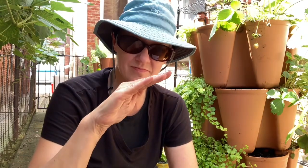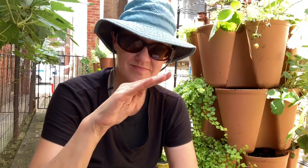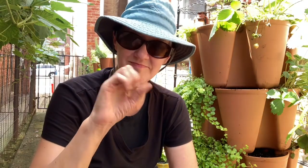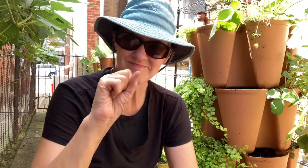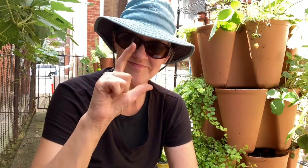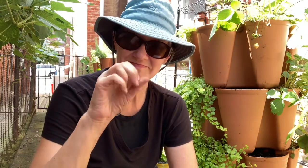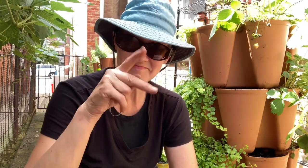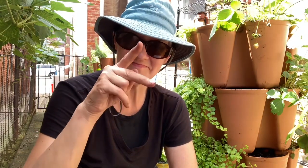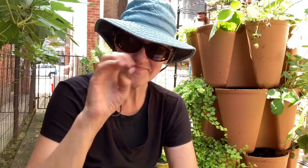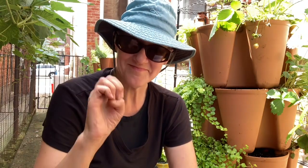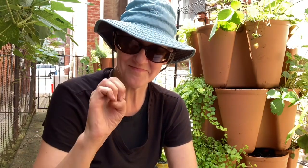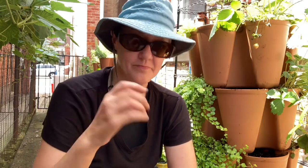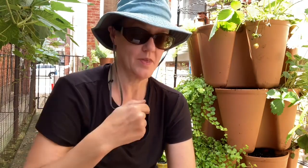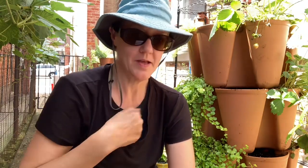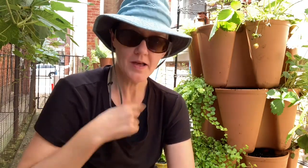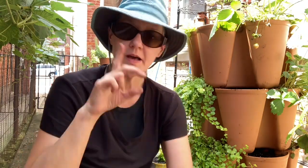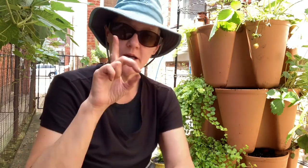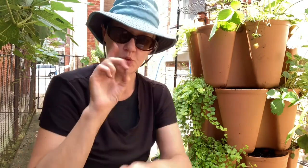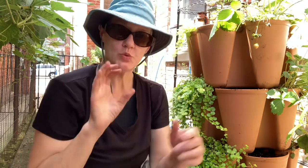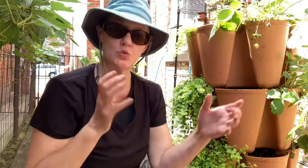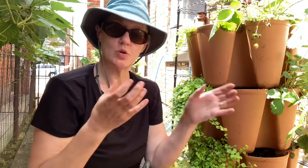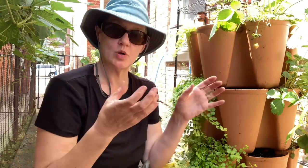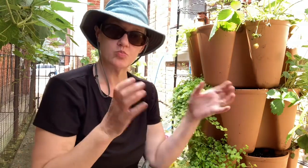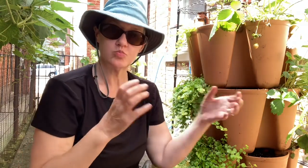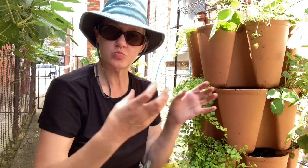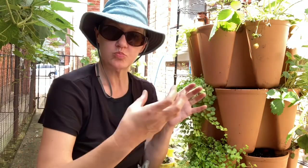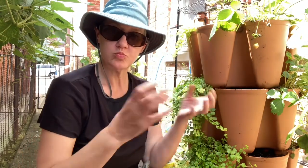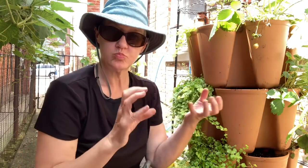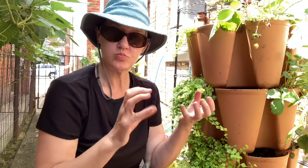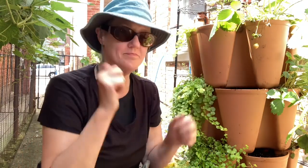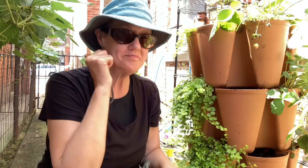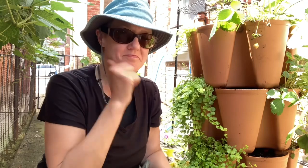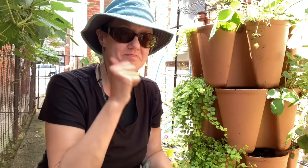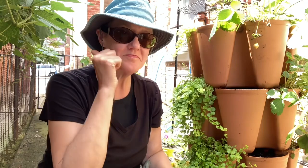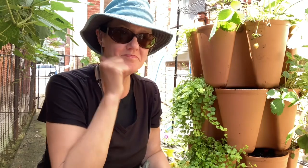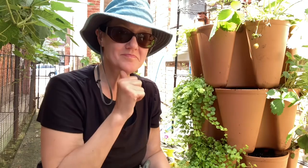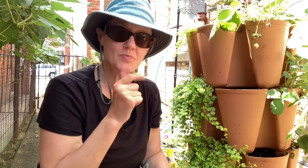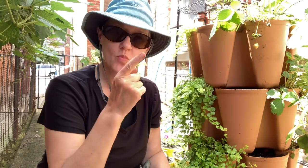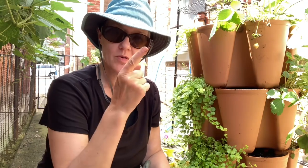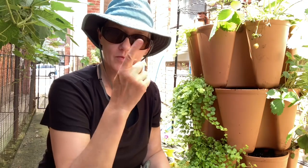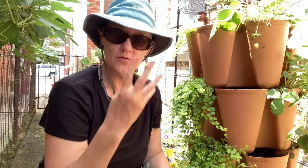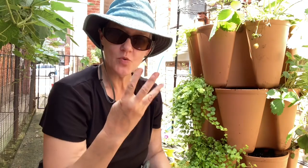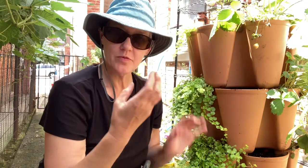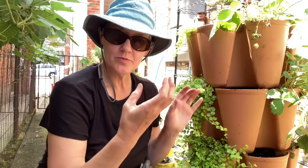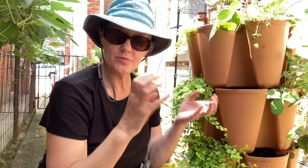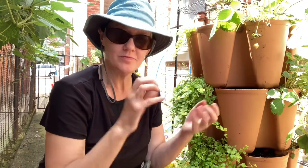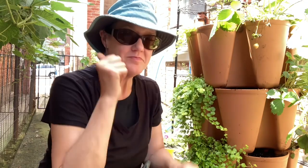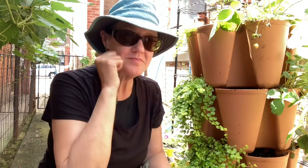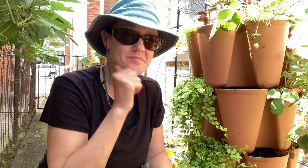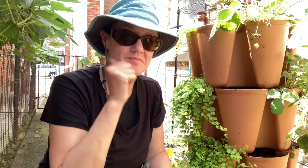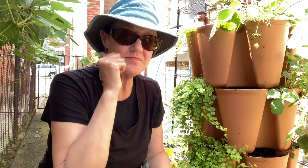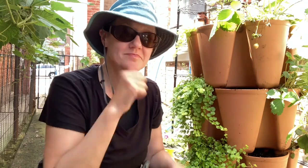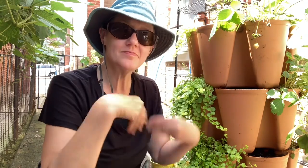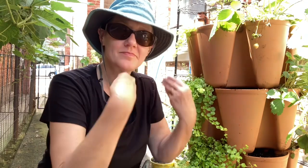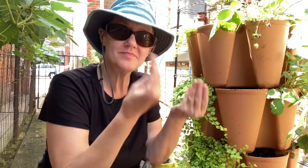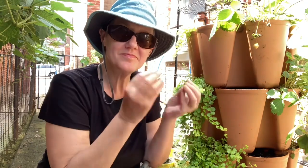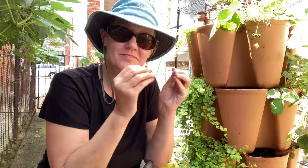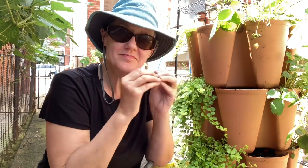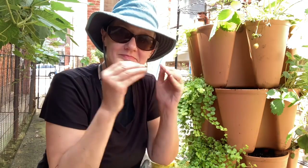Now, can you see how the camera sloped? I do turn this a quarter turn every day to give it